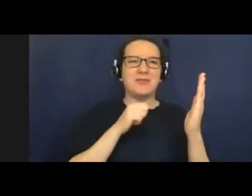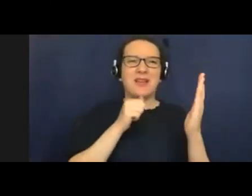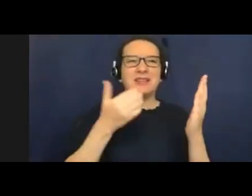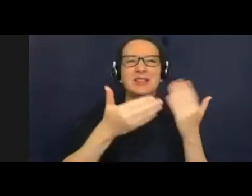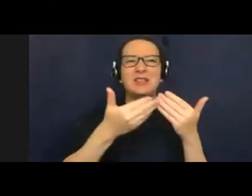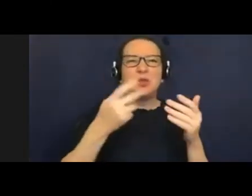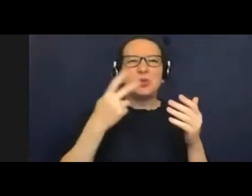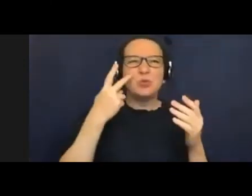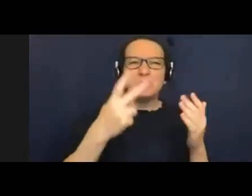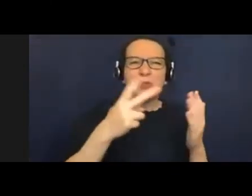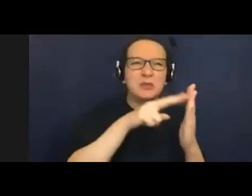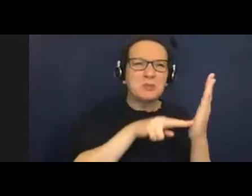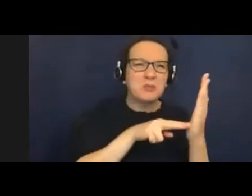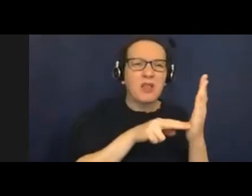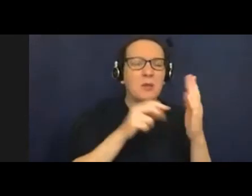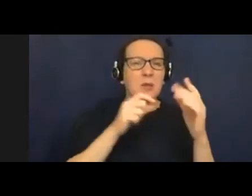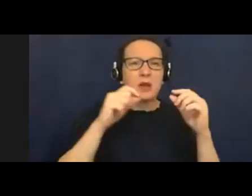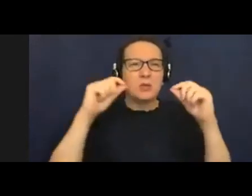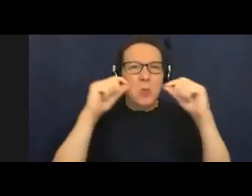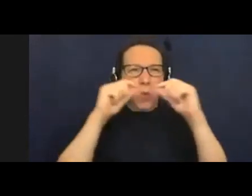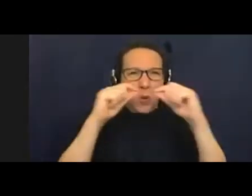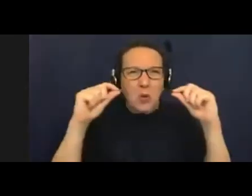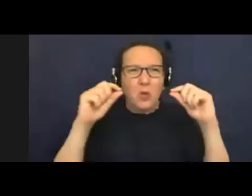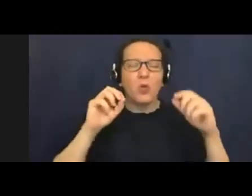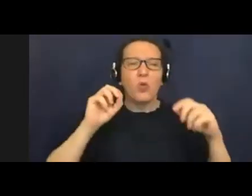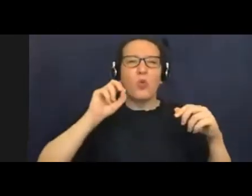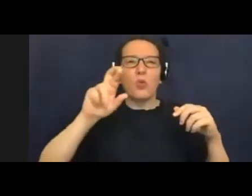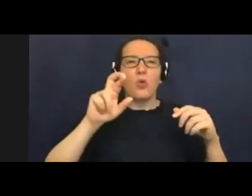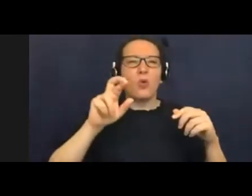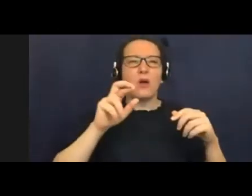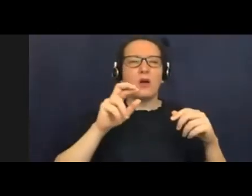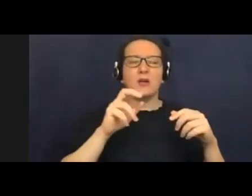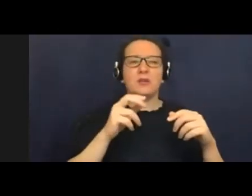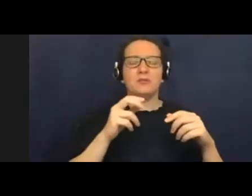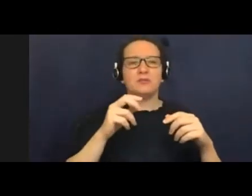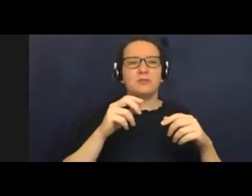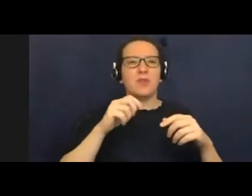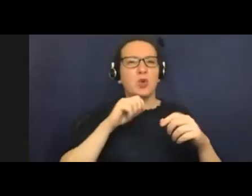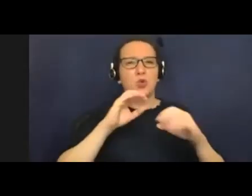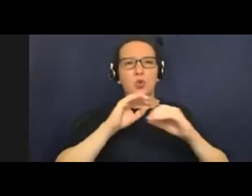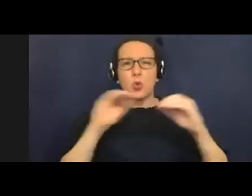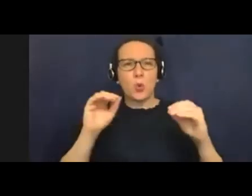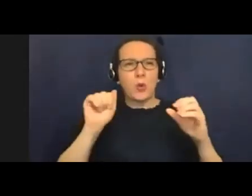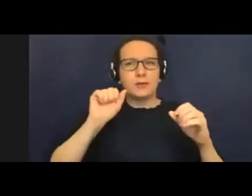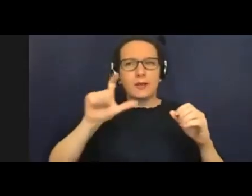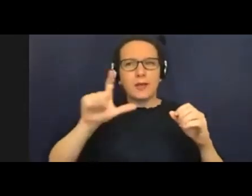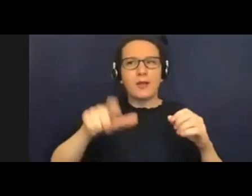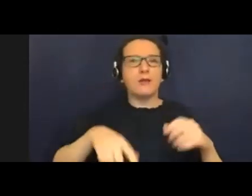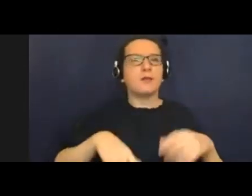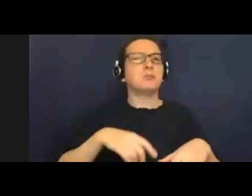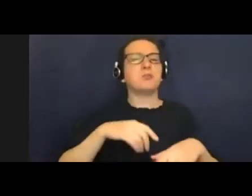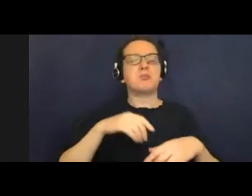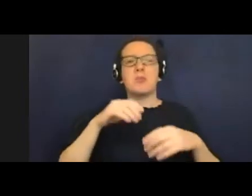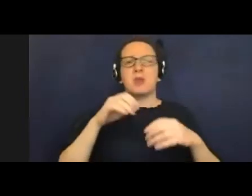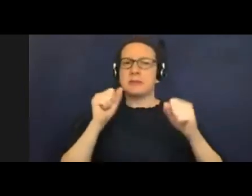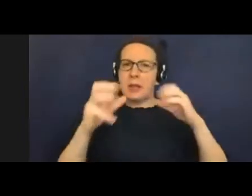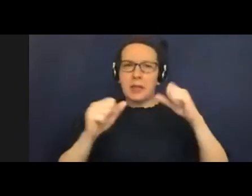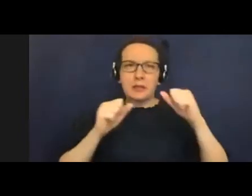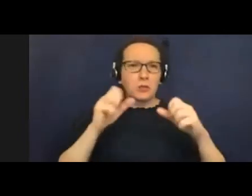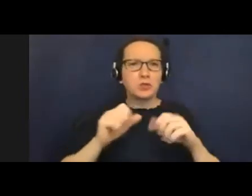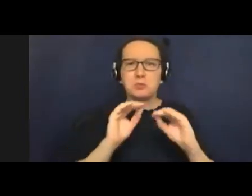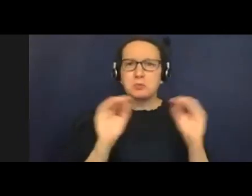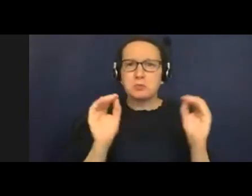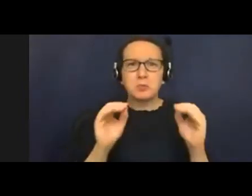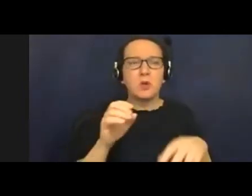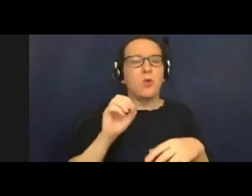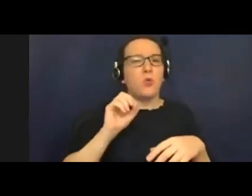font. So it's difficult for people with disabilities to have accurate information, both on who to vote for and what the process of voting is